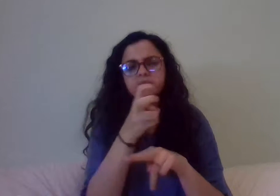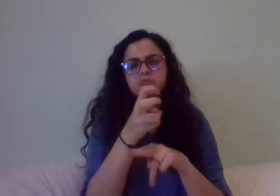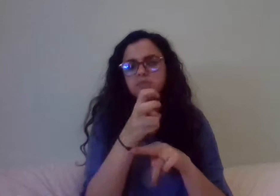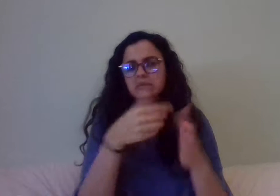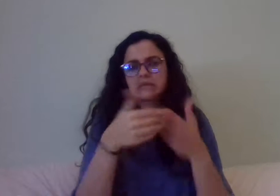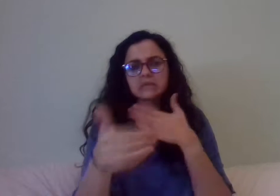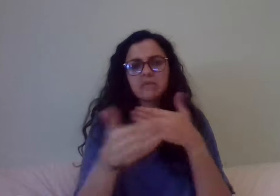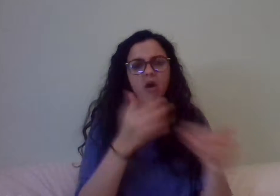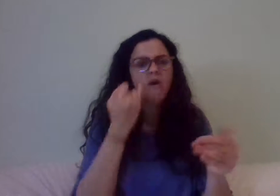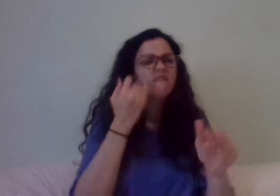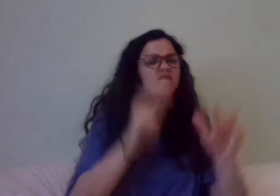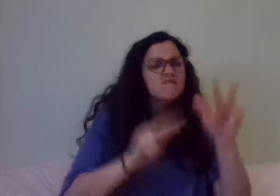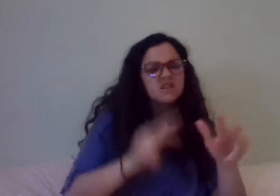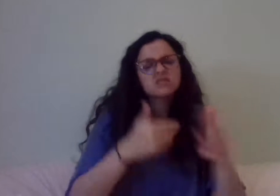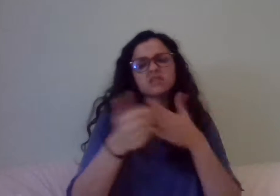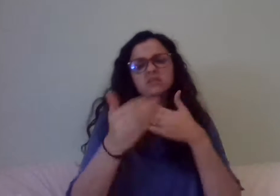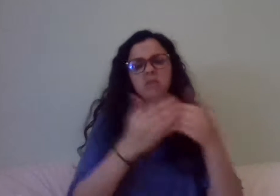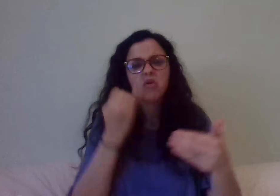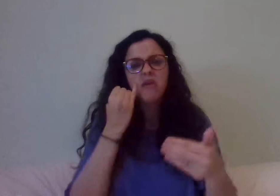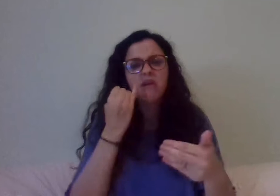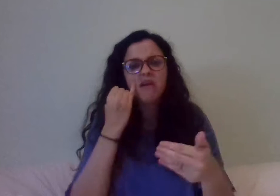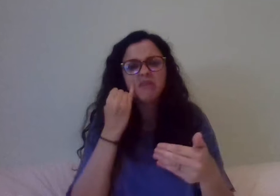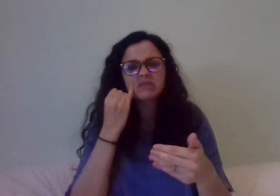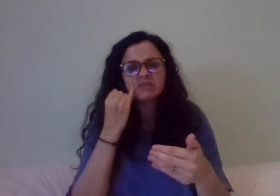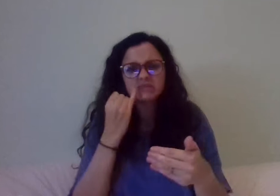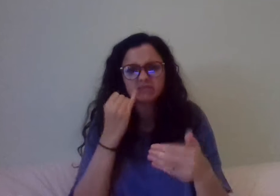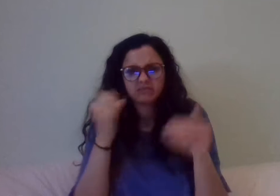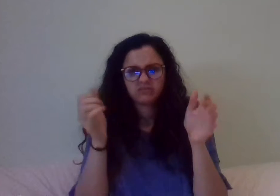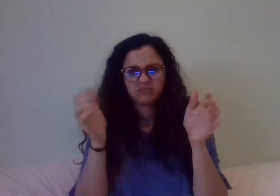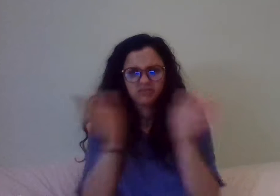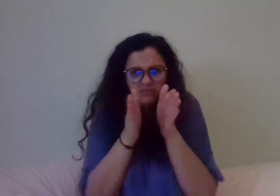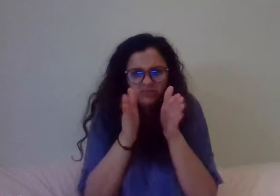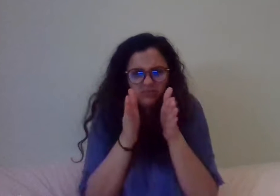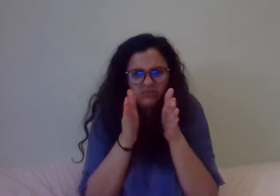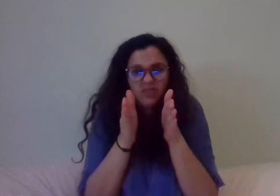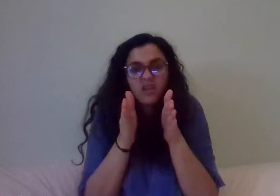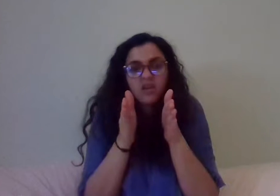the future that awaits you in the North is promised